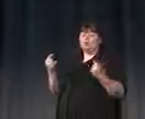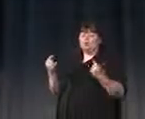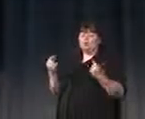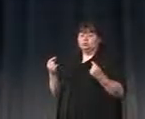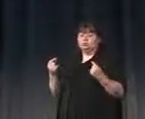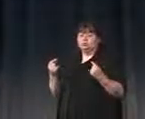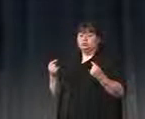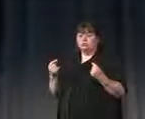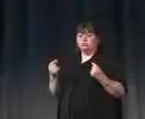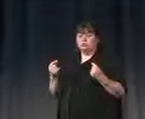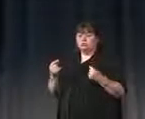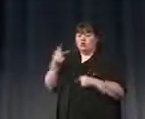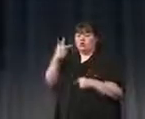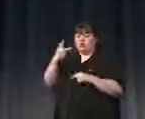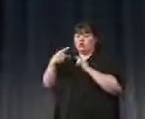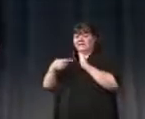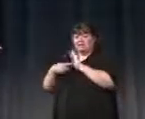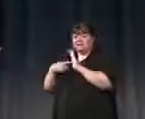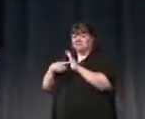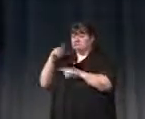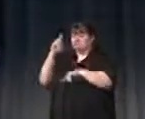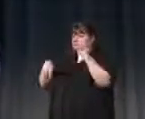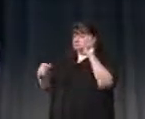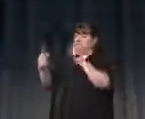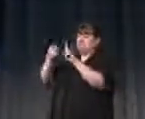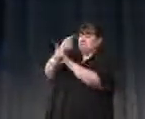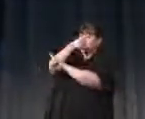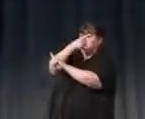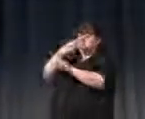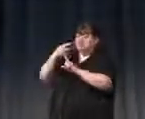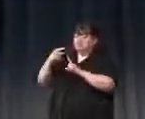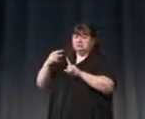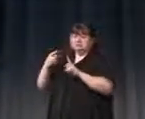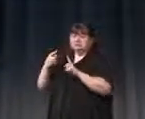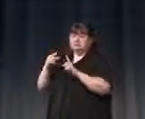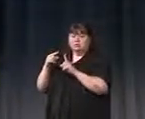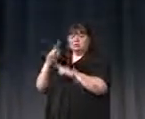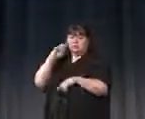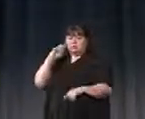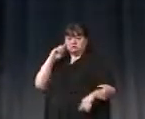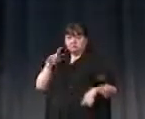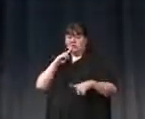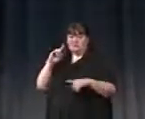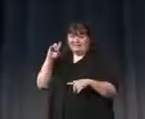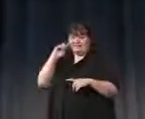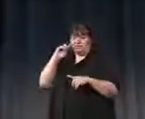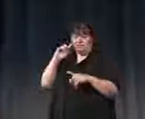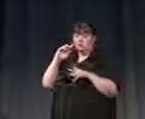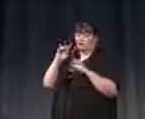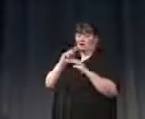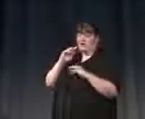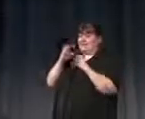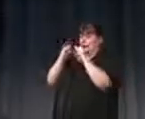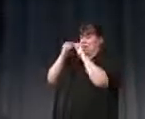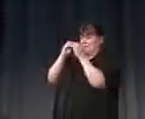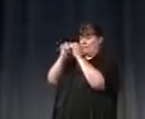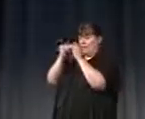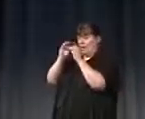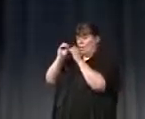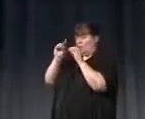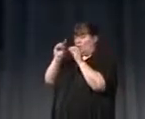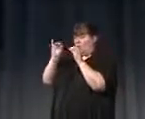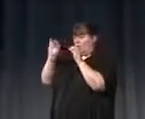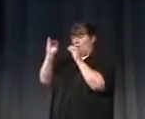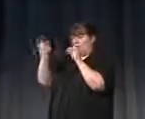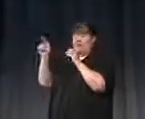you 3 examples of sounds that are fully random. All right, so we're in the digital domain here. So a sound is really just a list of numbers where the number tells you at each